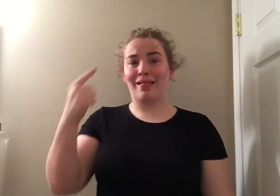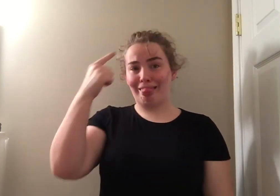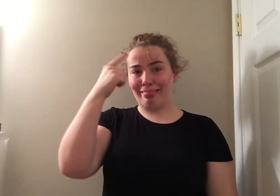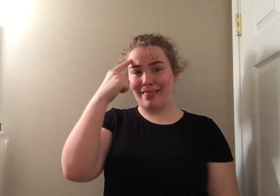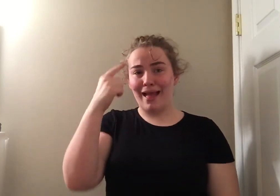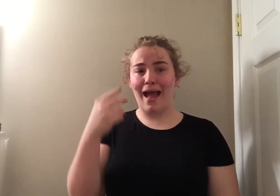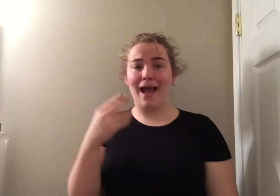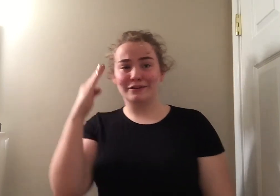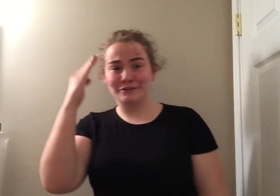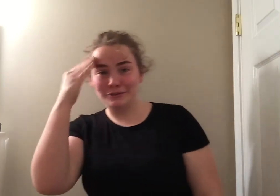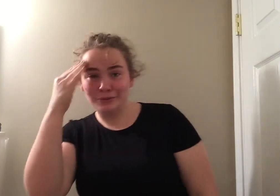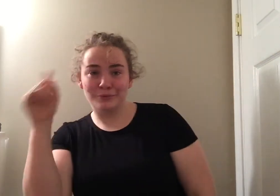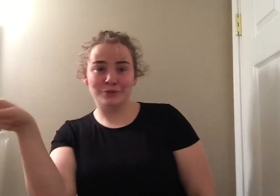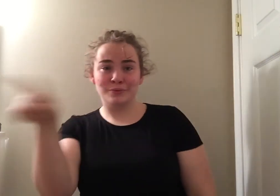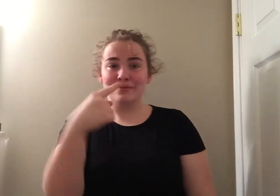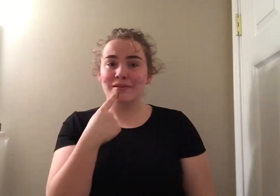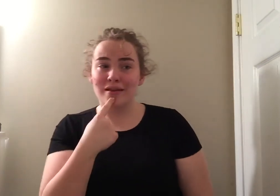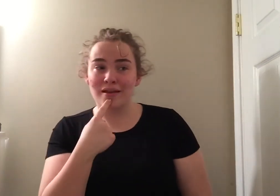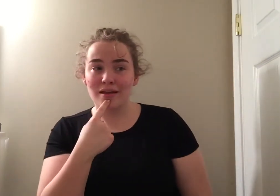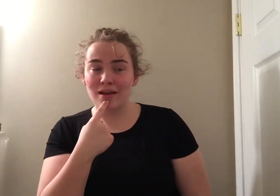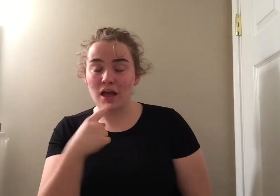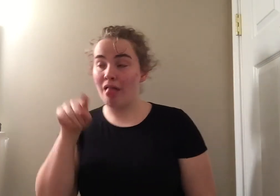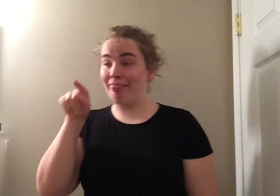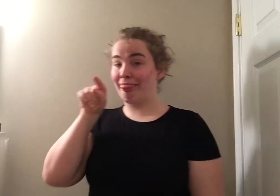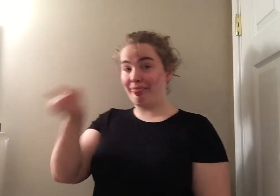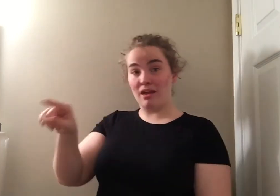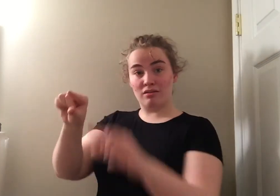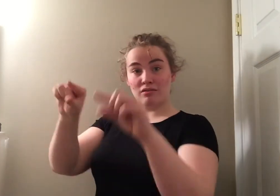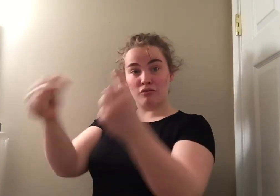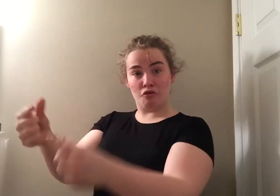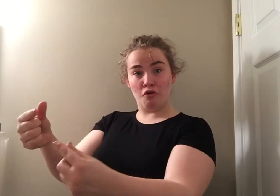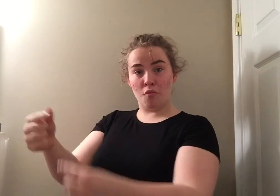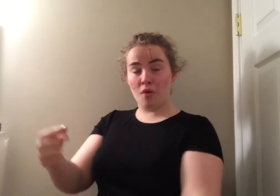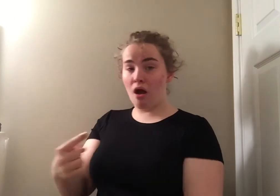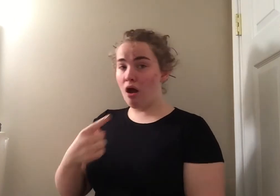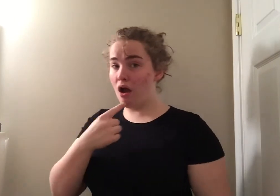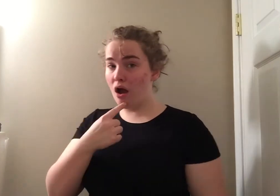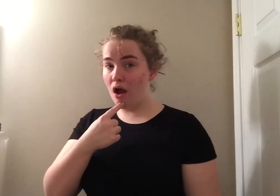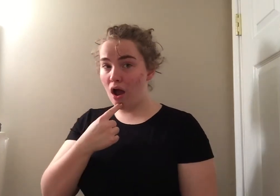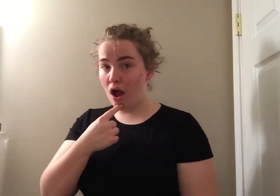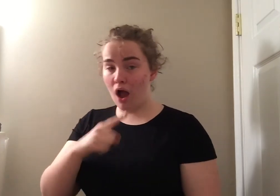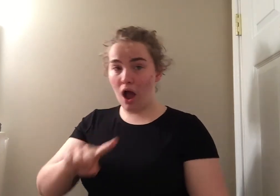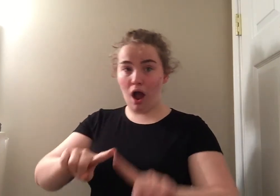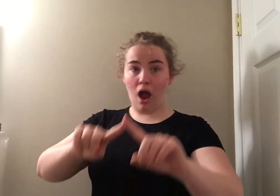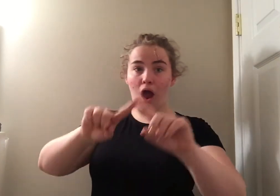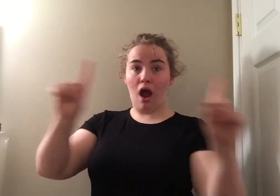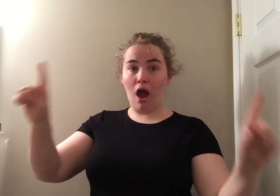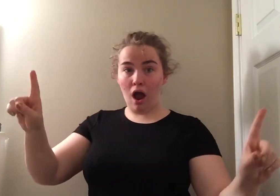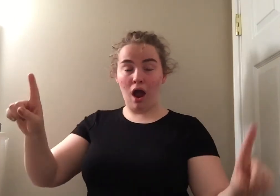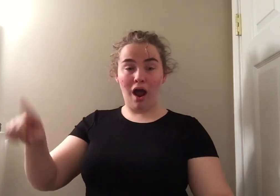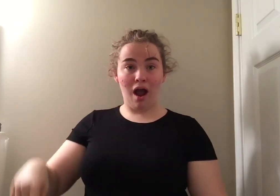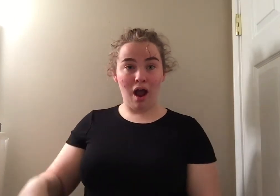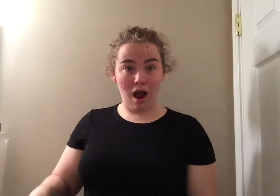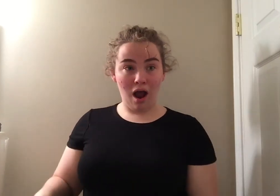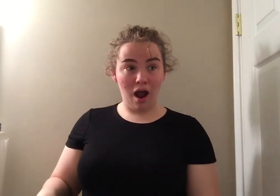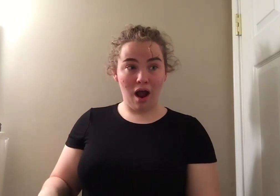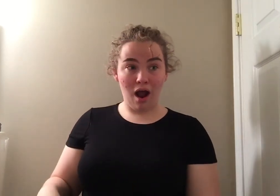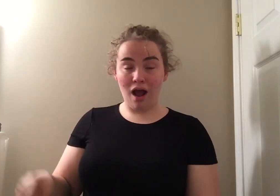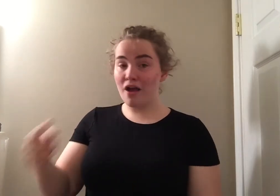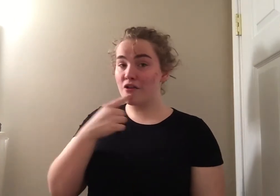to this group over here, and they completely refreshed my memory on a story that I had completely forgot that we even started. So Darius, share with me what Trey